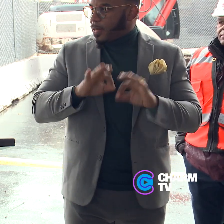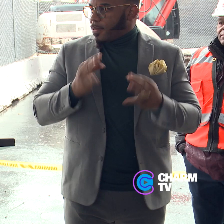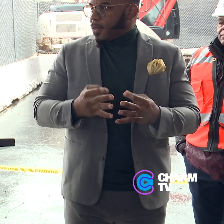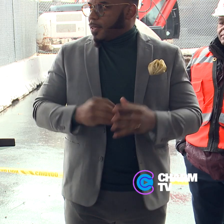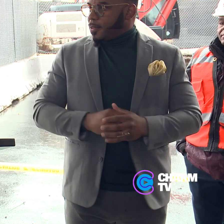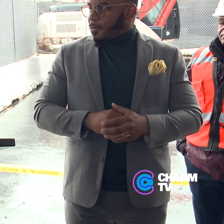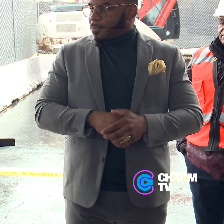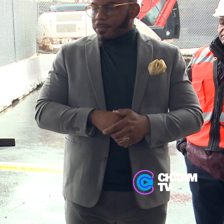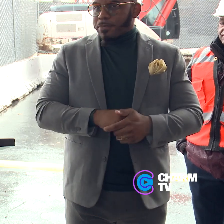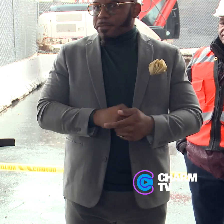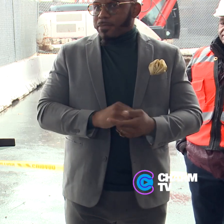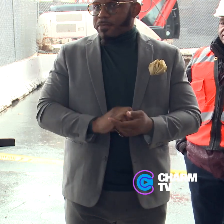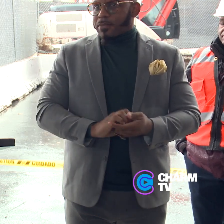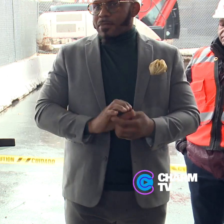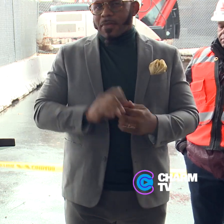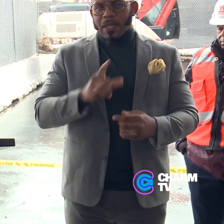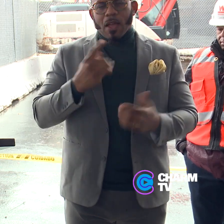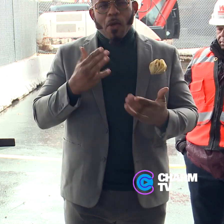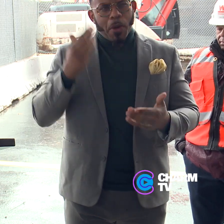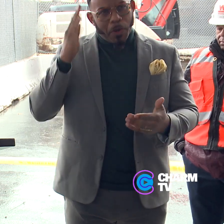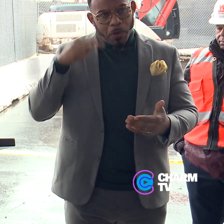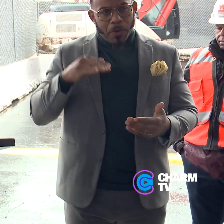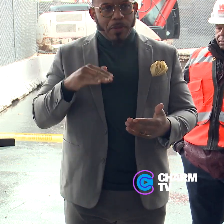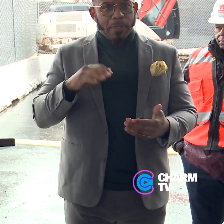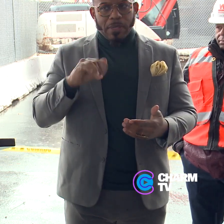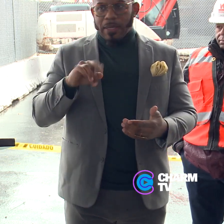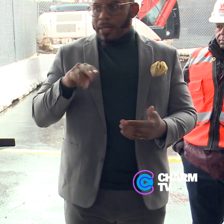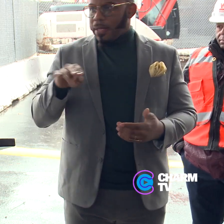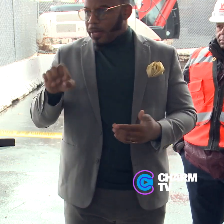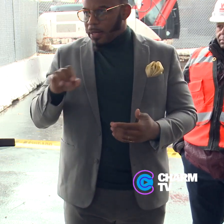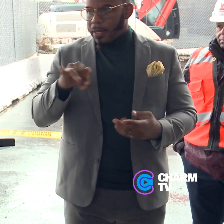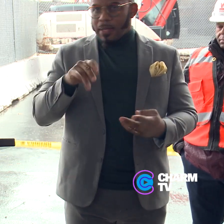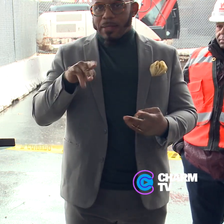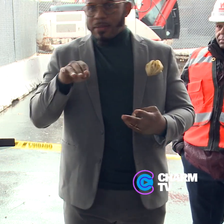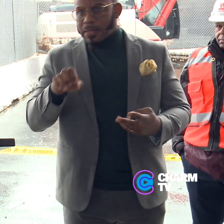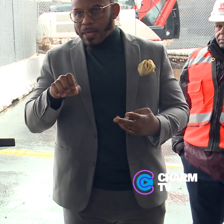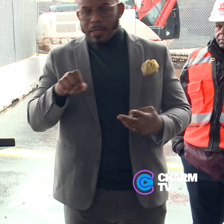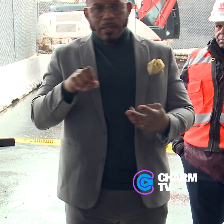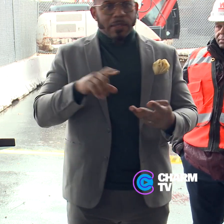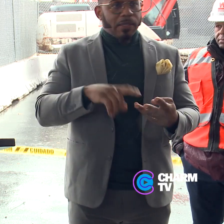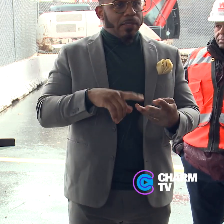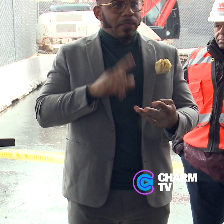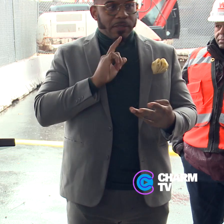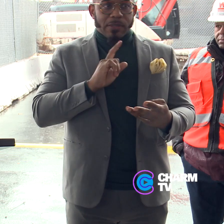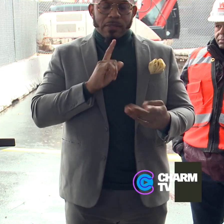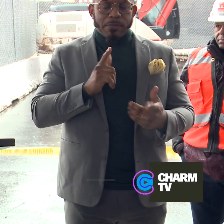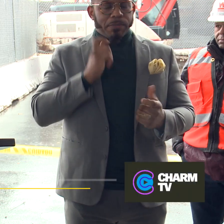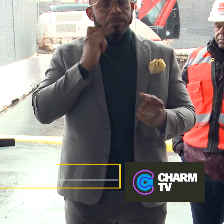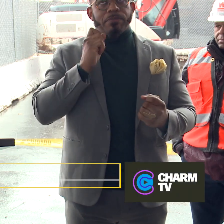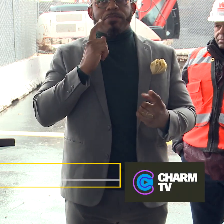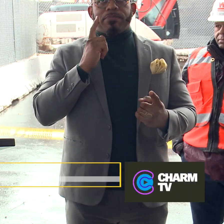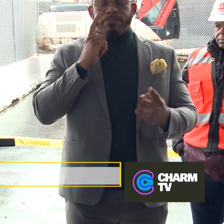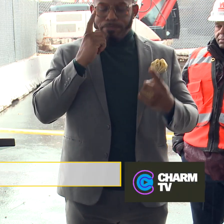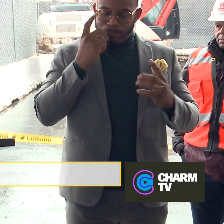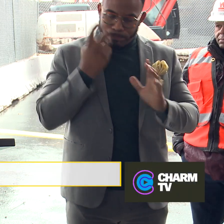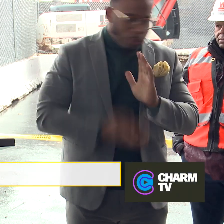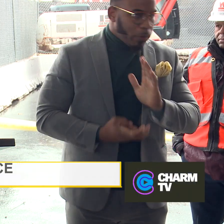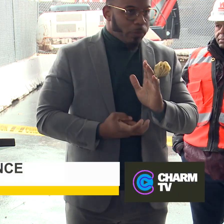family, but she already knew Adeline and Jackie, and she was instantly all